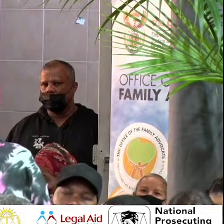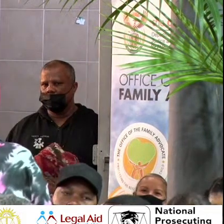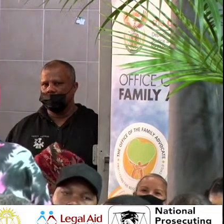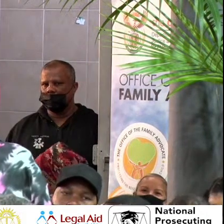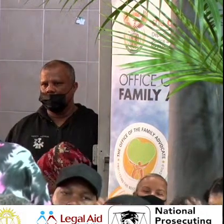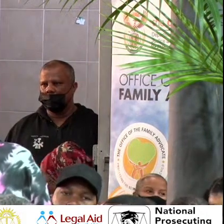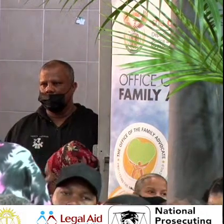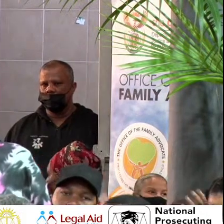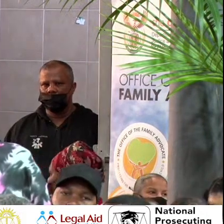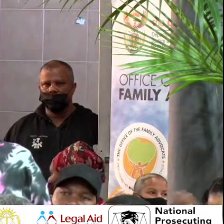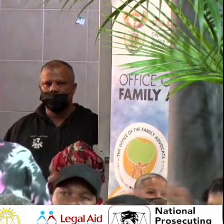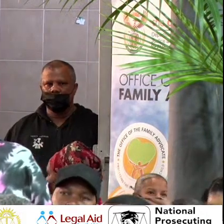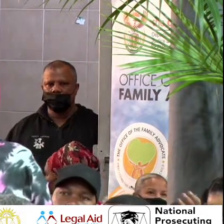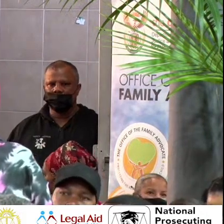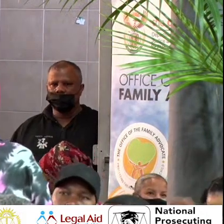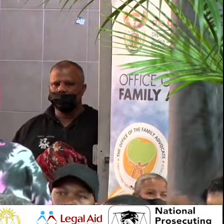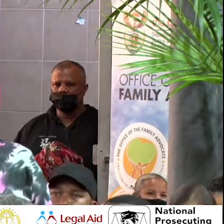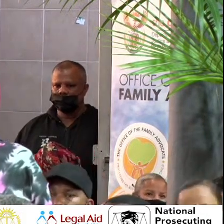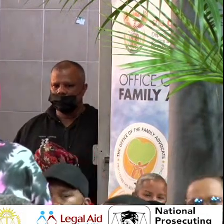community?